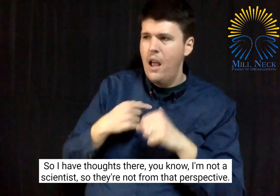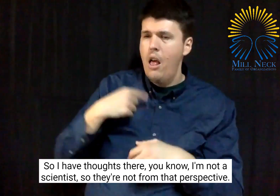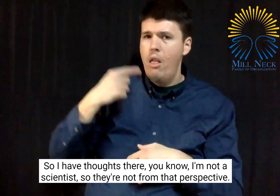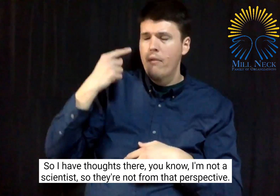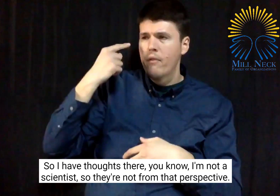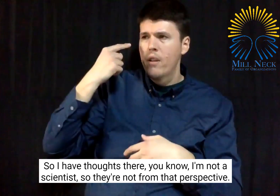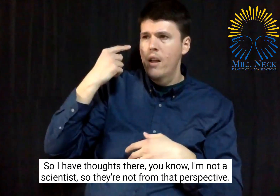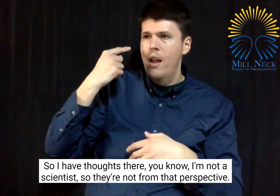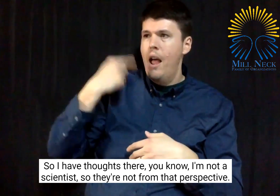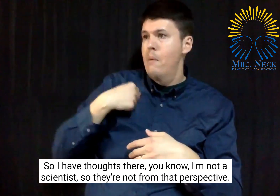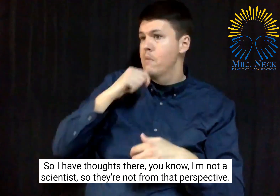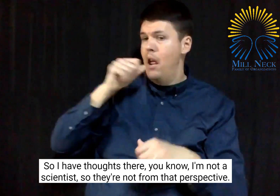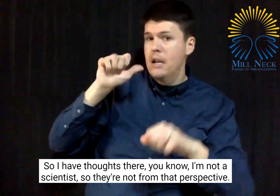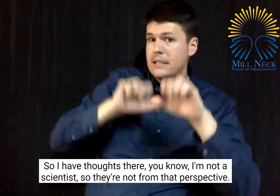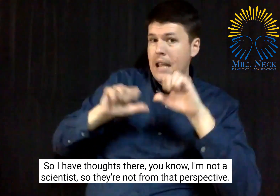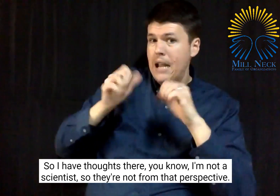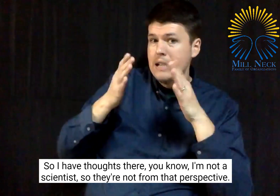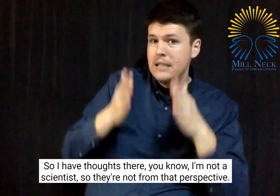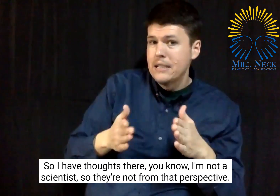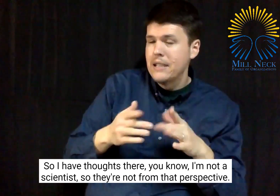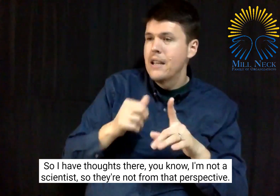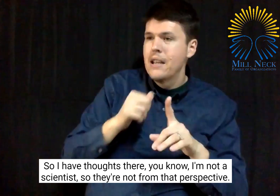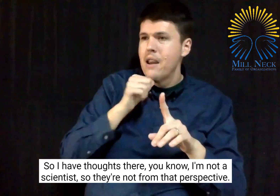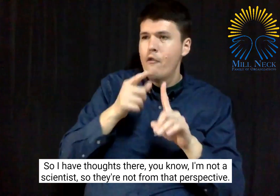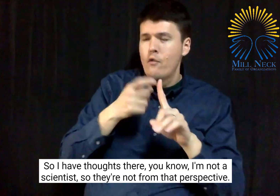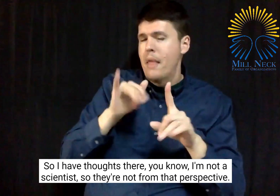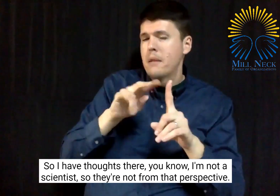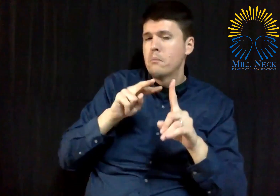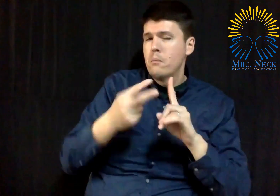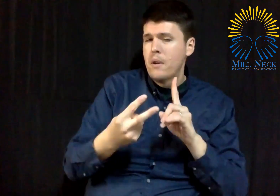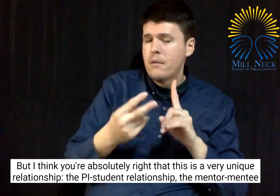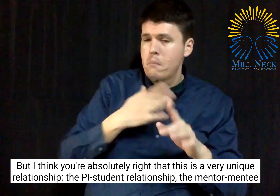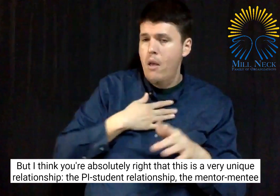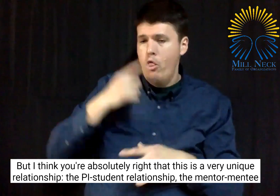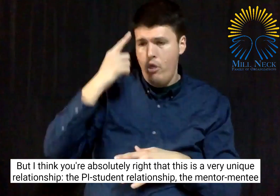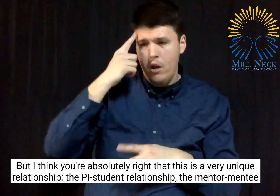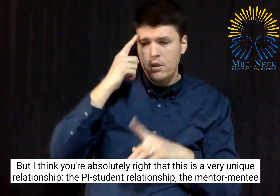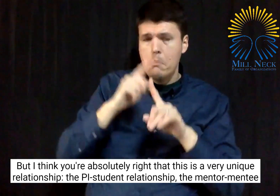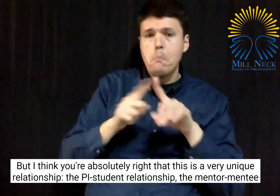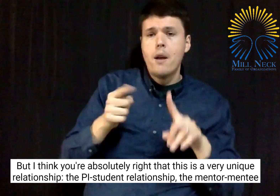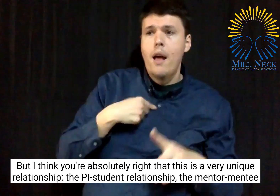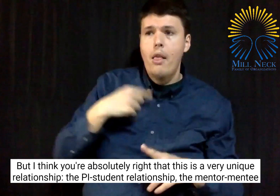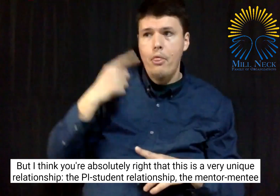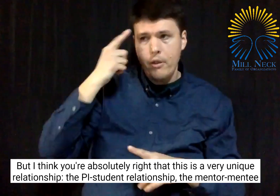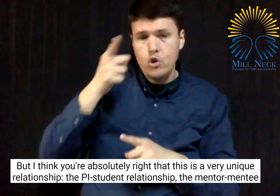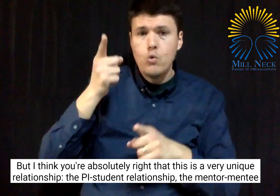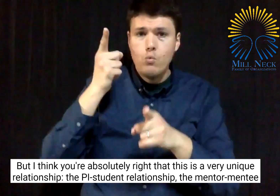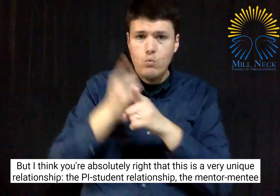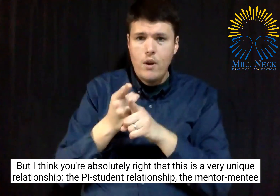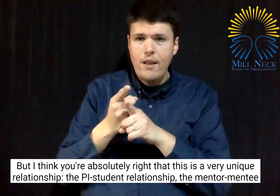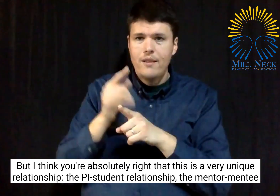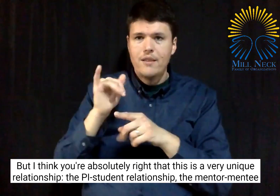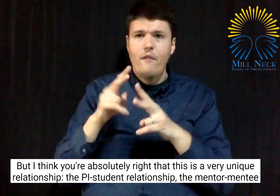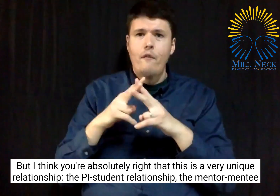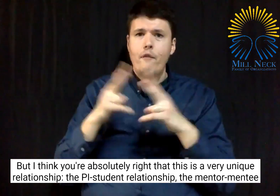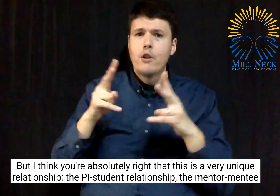I'm not a scientist, so they're not from that perspective. But I think you're absolutely right that this is a very unique relationship,